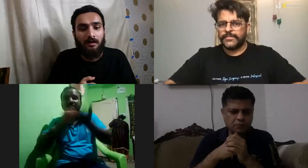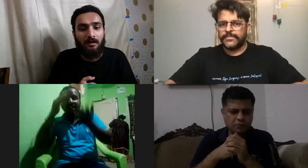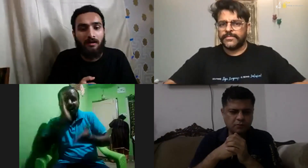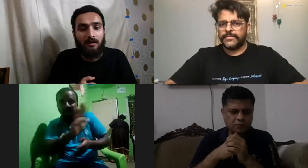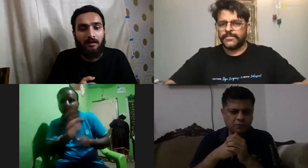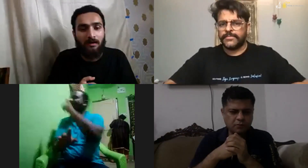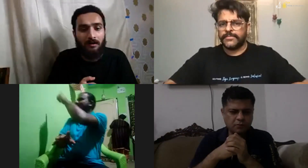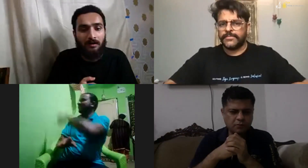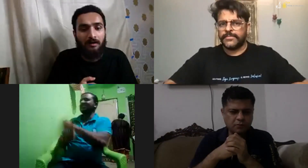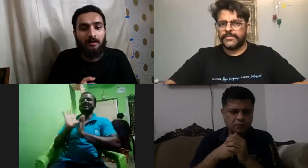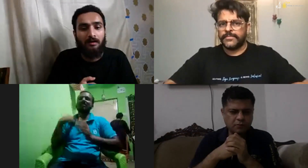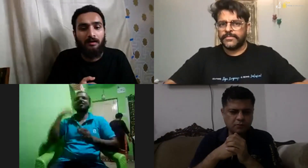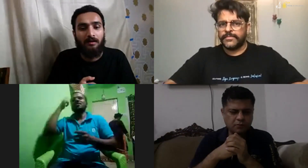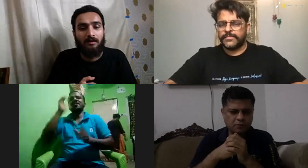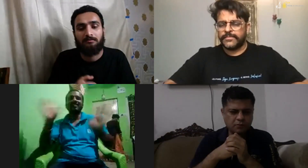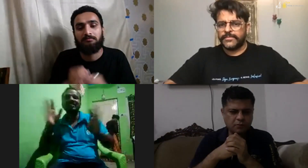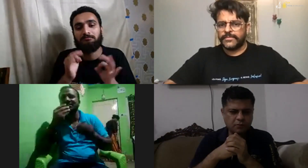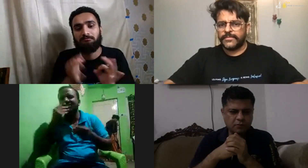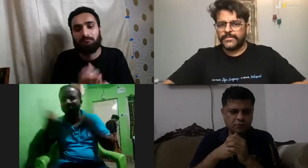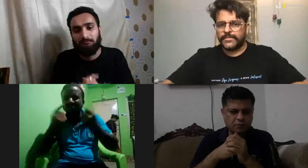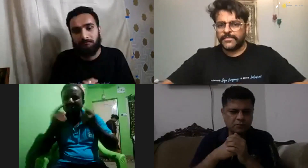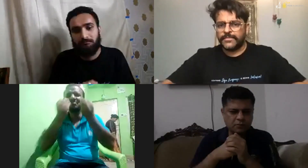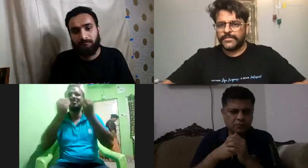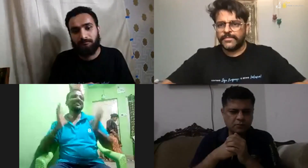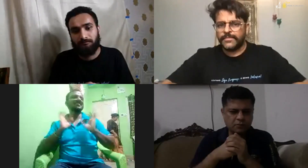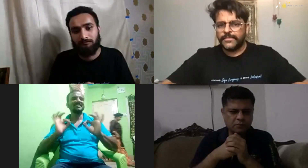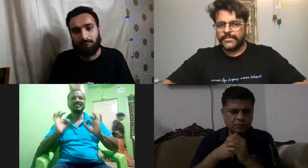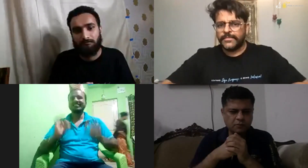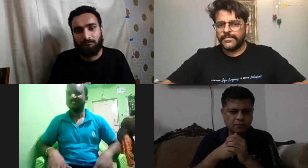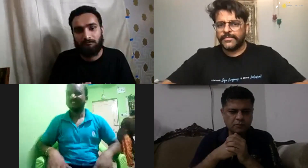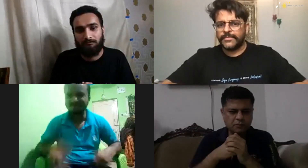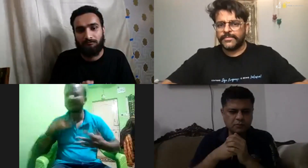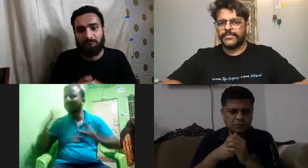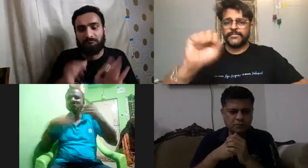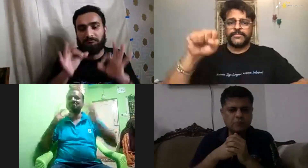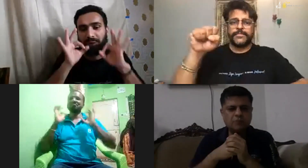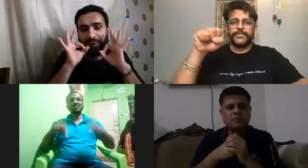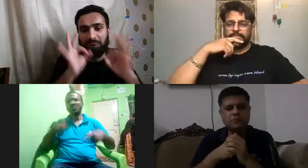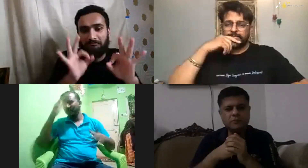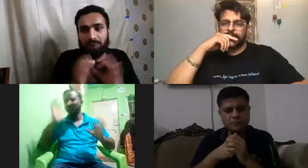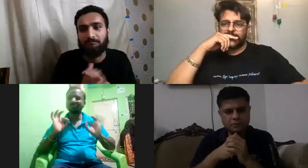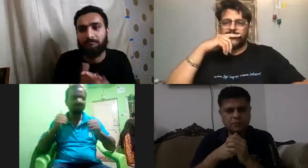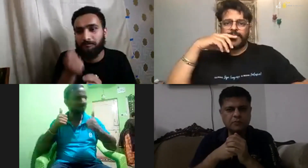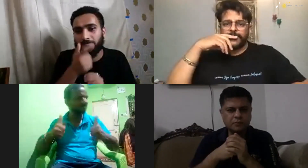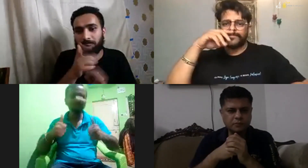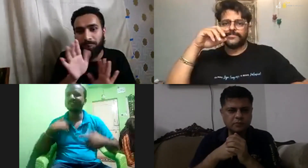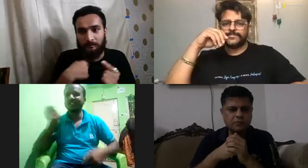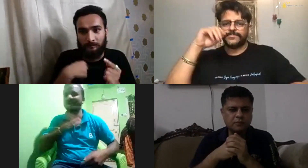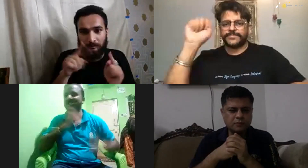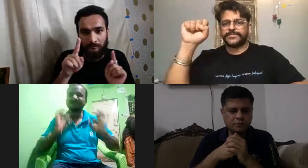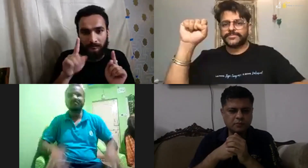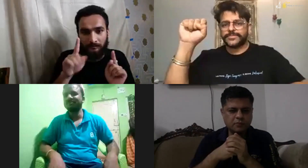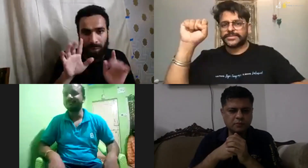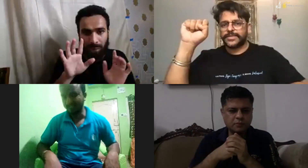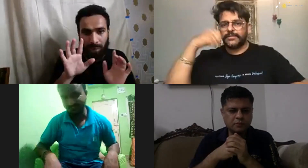how we been giving things to them. So they just uh, say that what things they would like to have